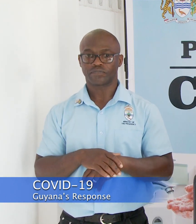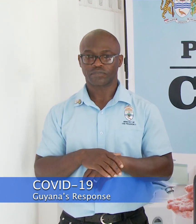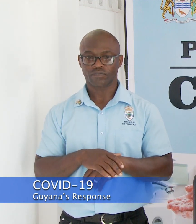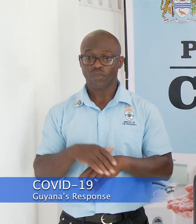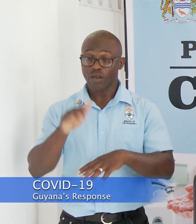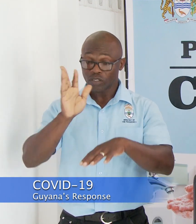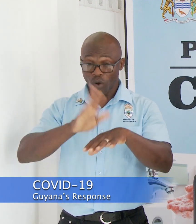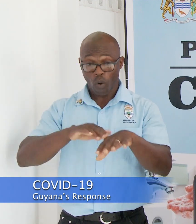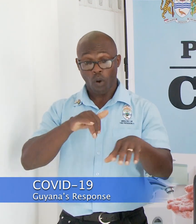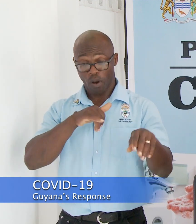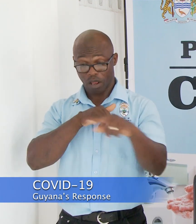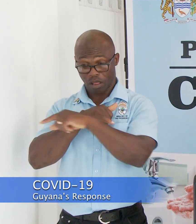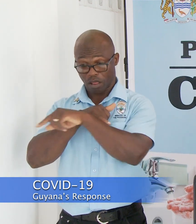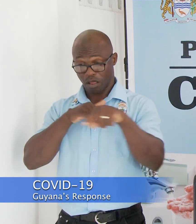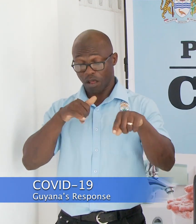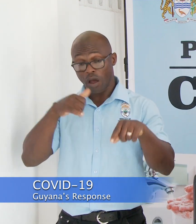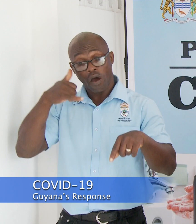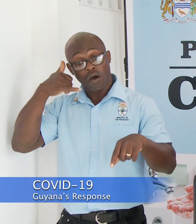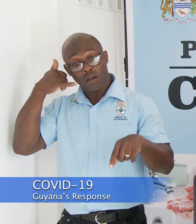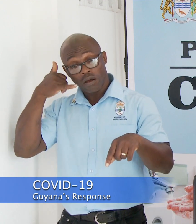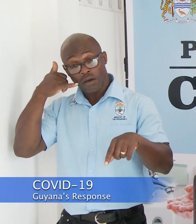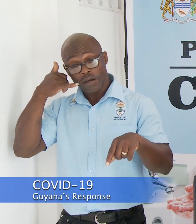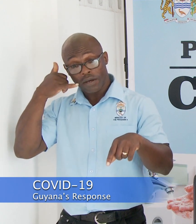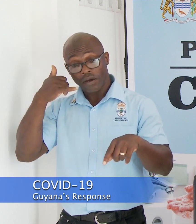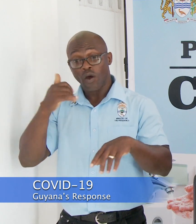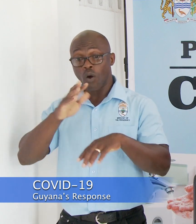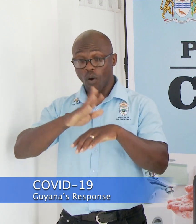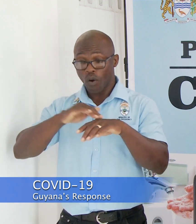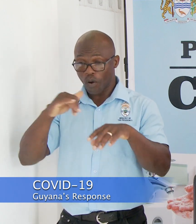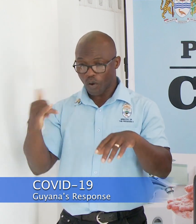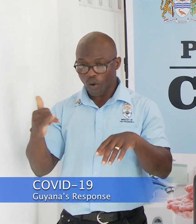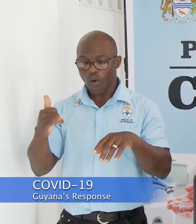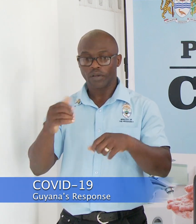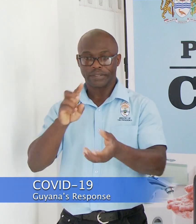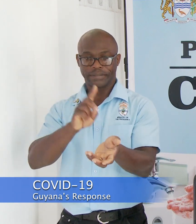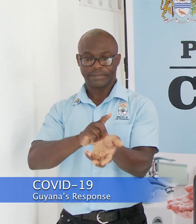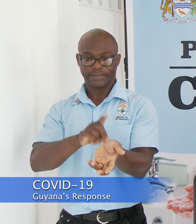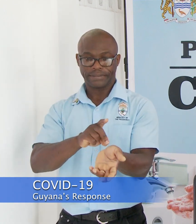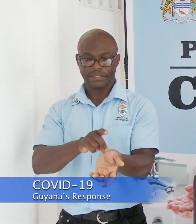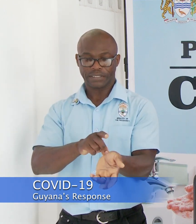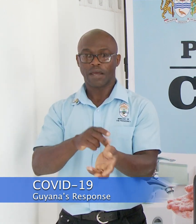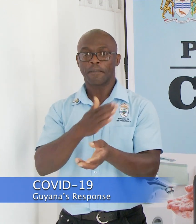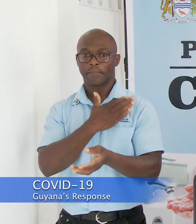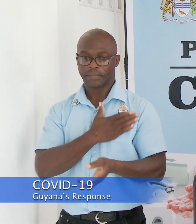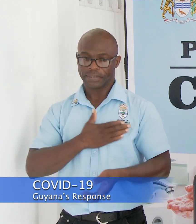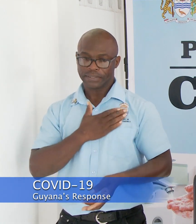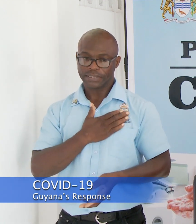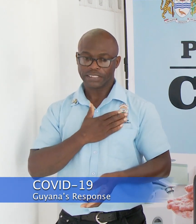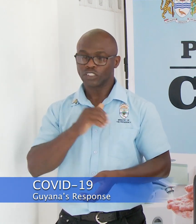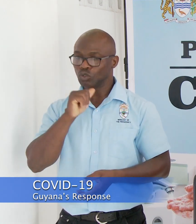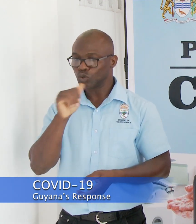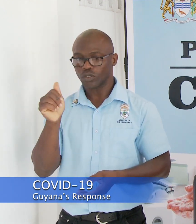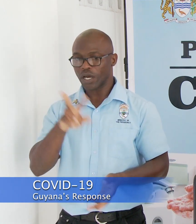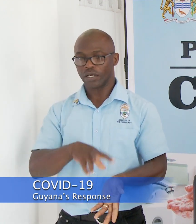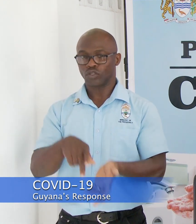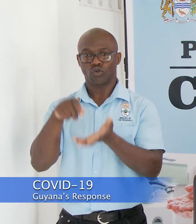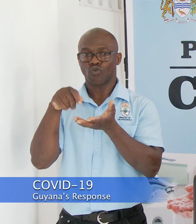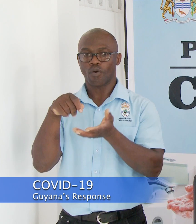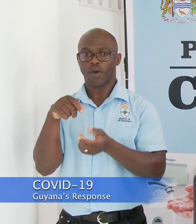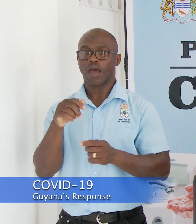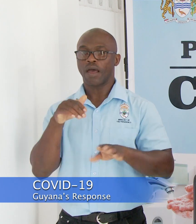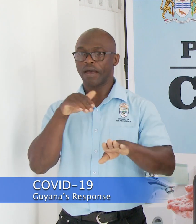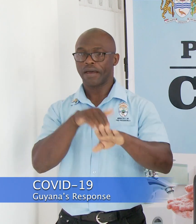to call the hotline or call their physician. Please do not turn up at a